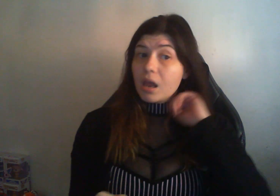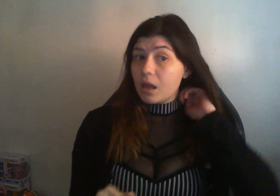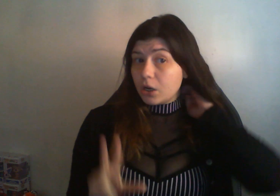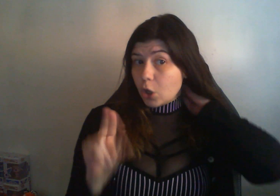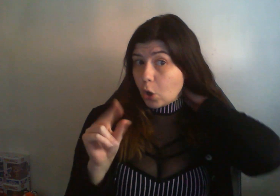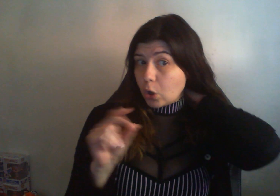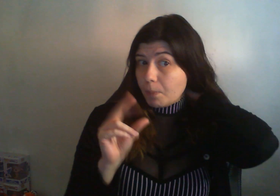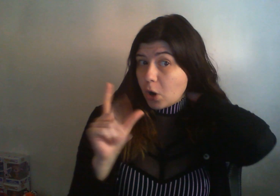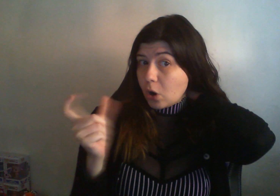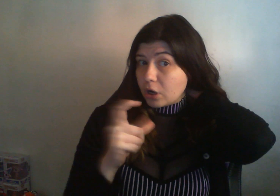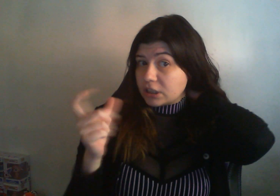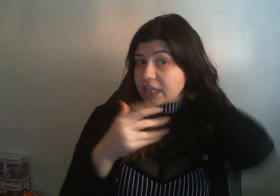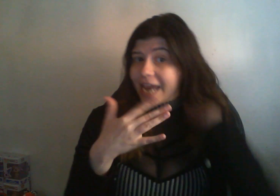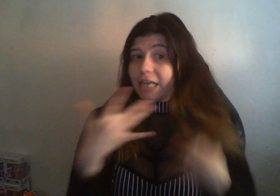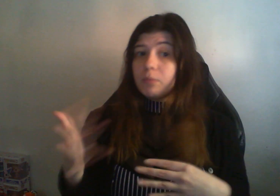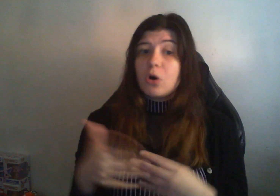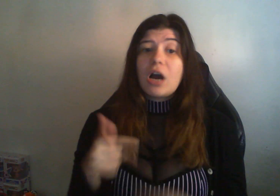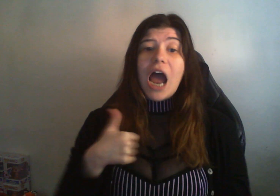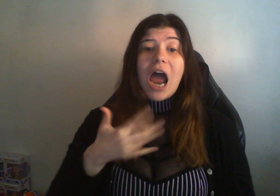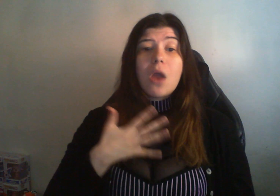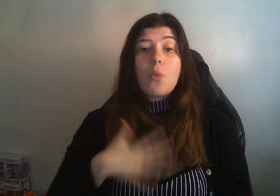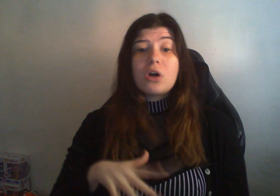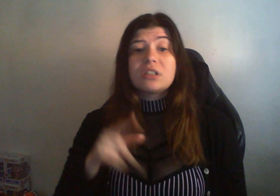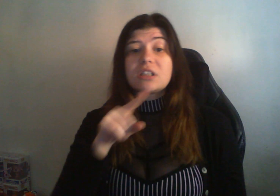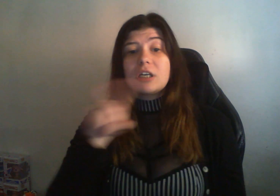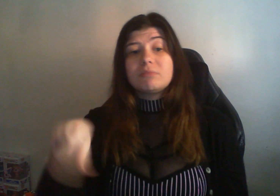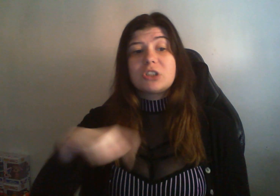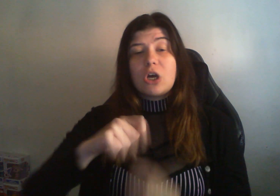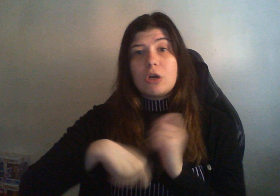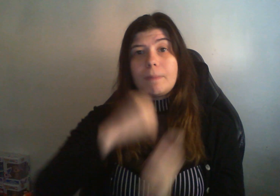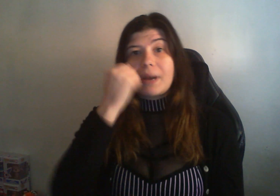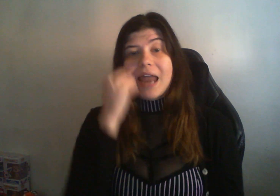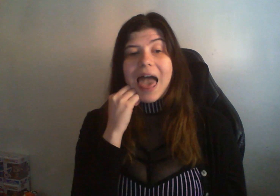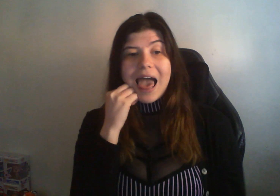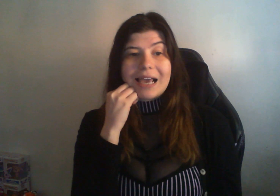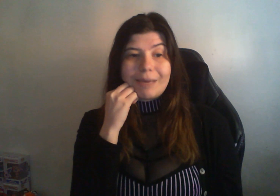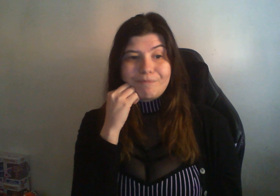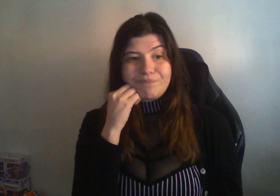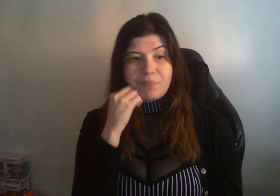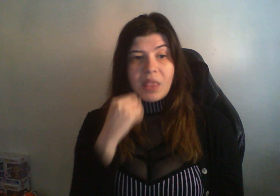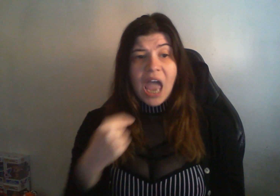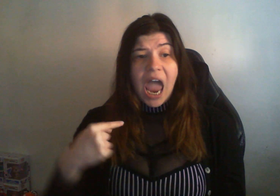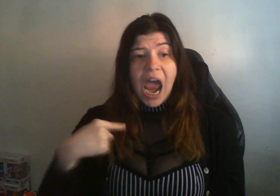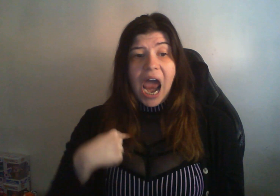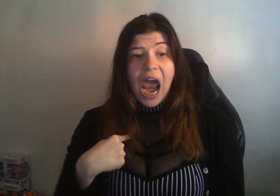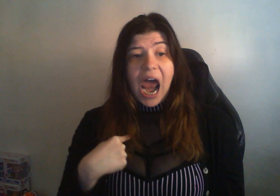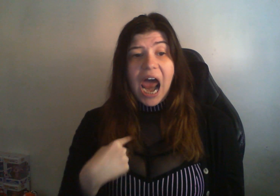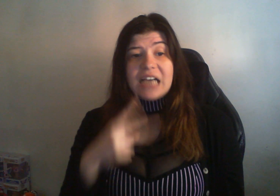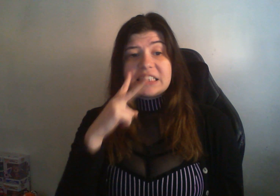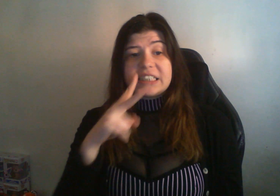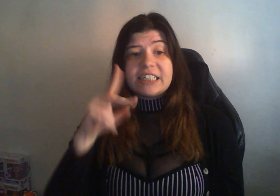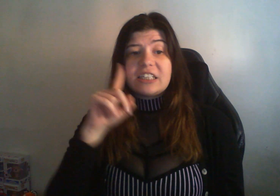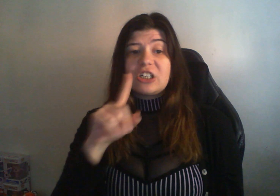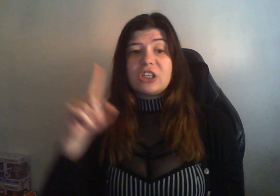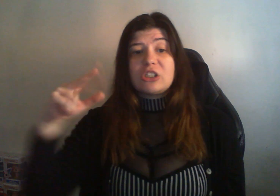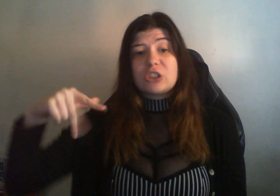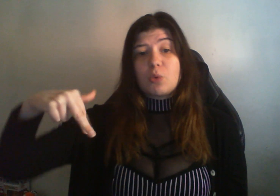No morning anymore, I want the paint black. I see the girls will